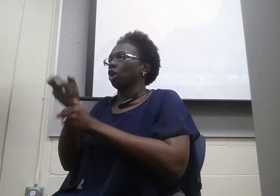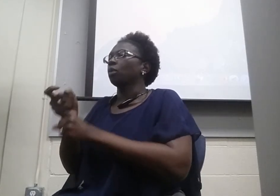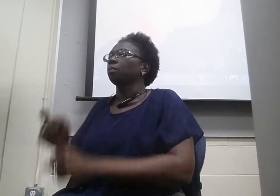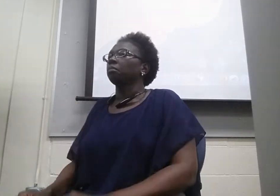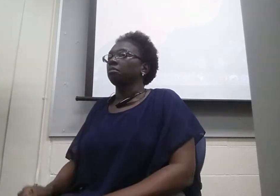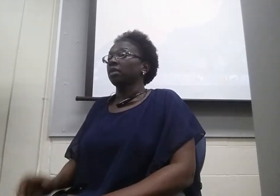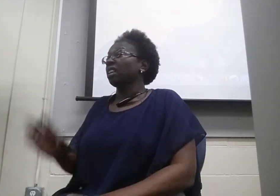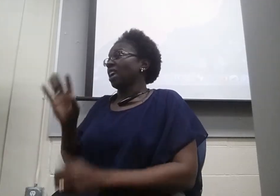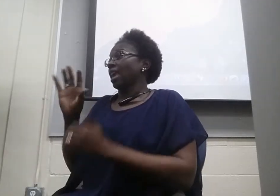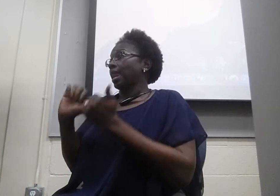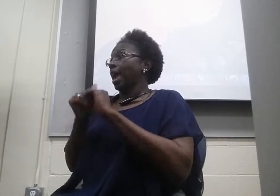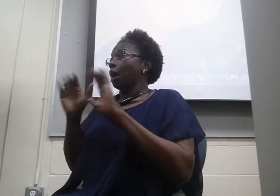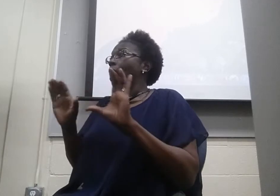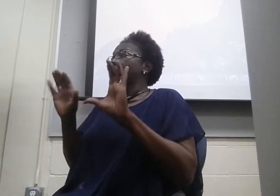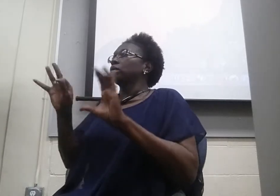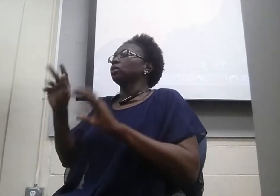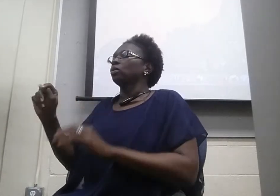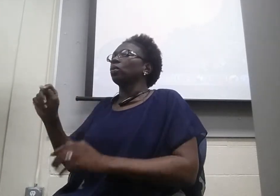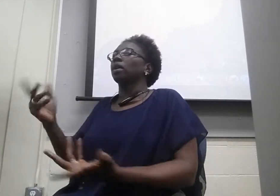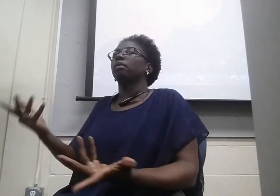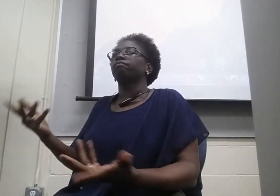any of this. So brainstorming